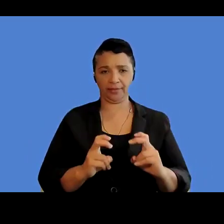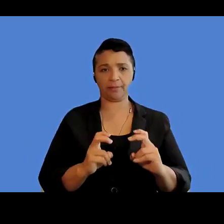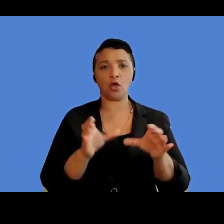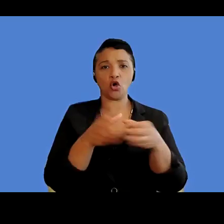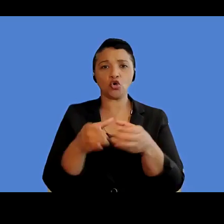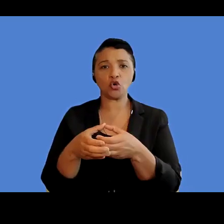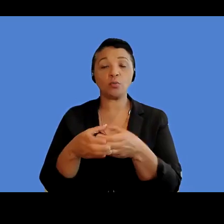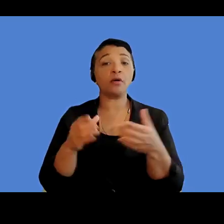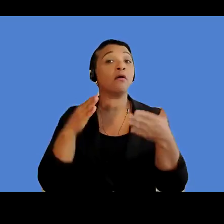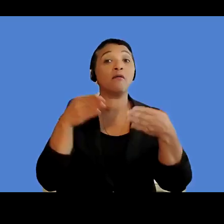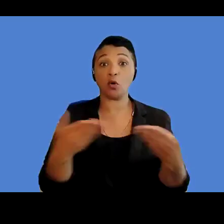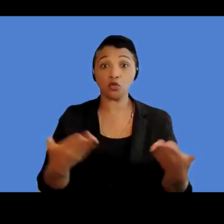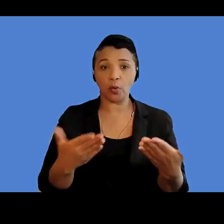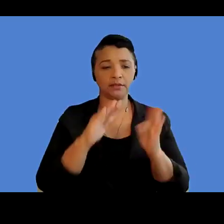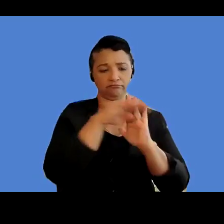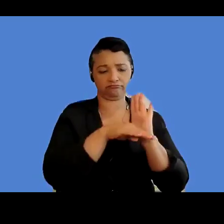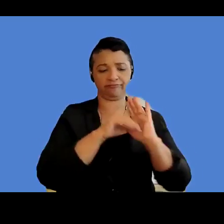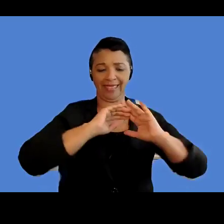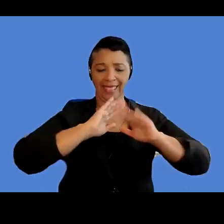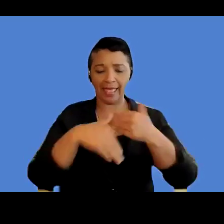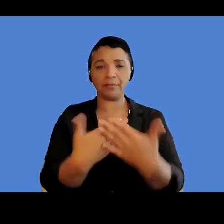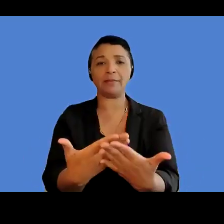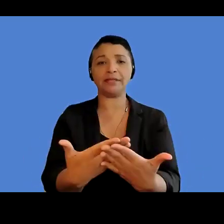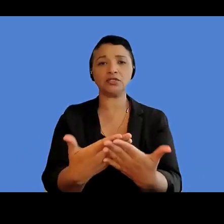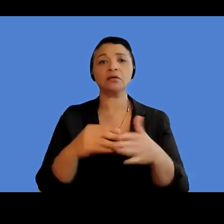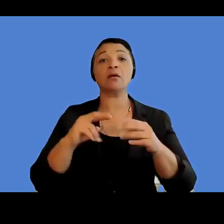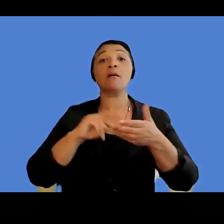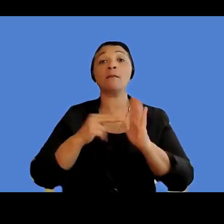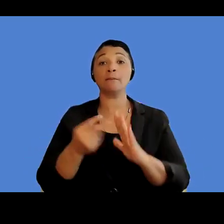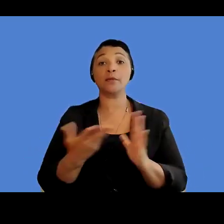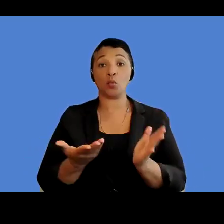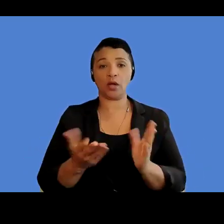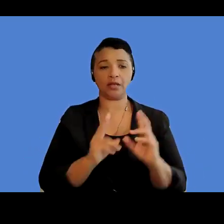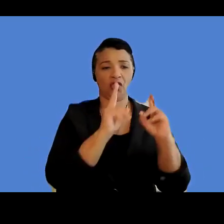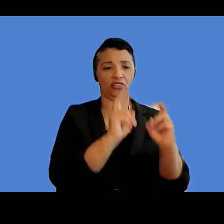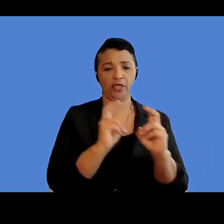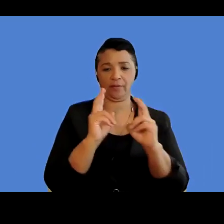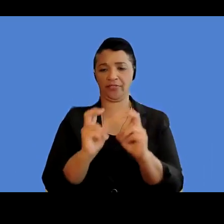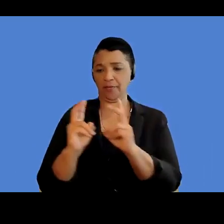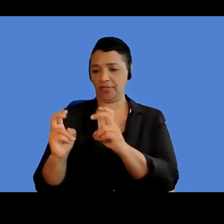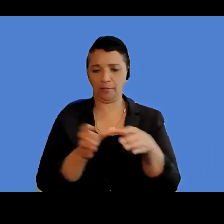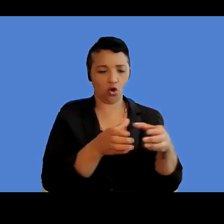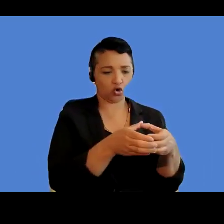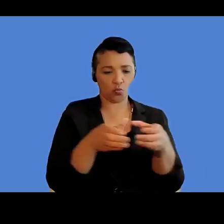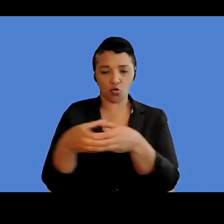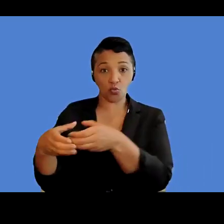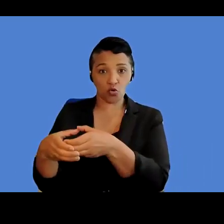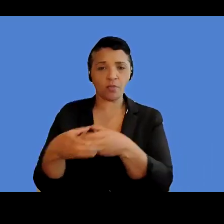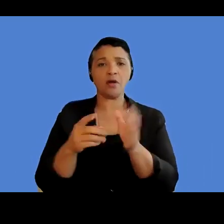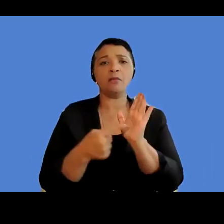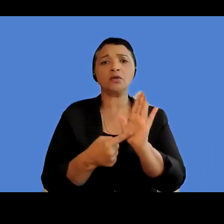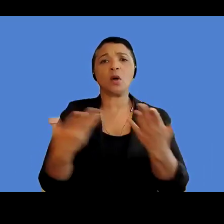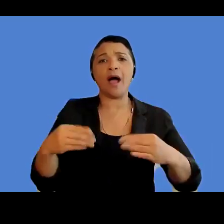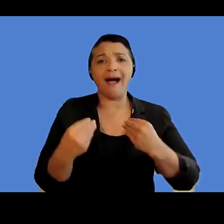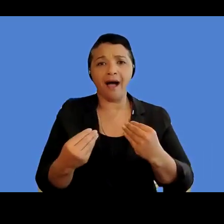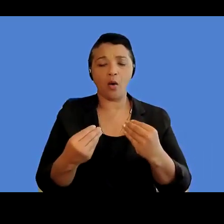mean? It means that we want each of the thematic sessions to show actionable